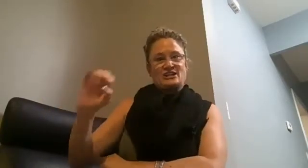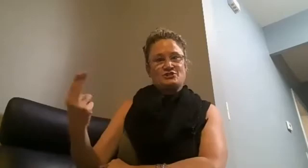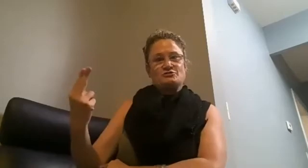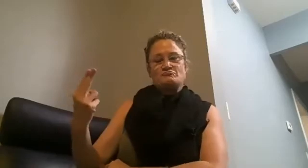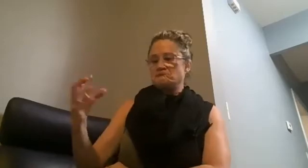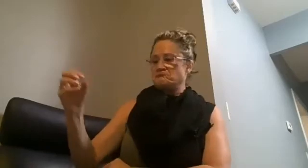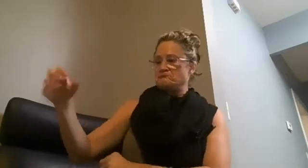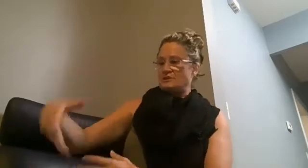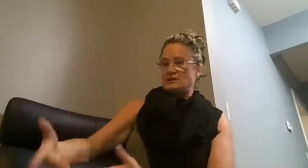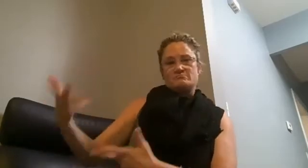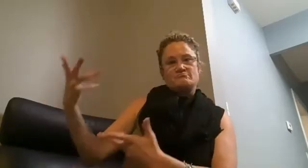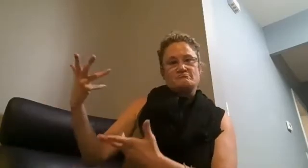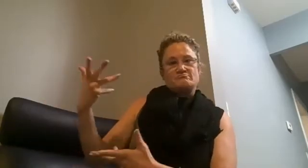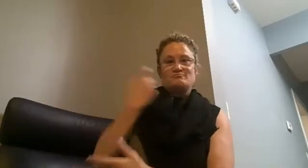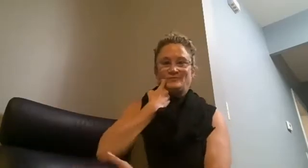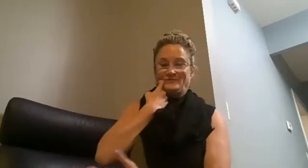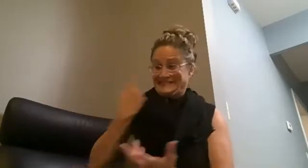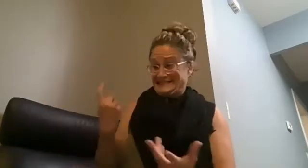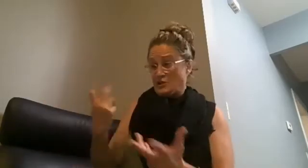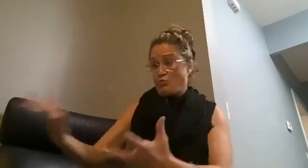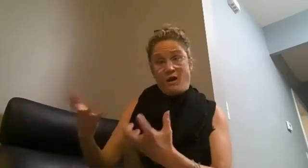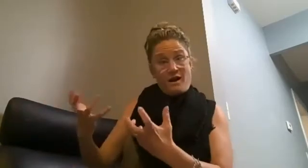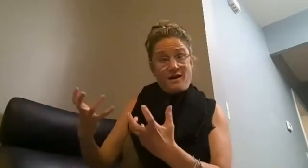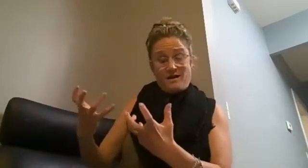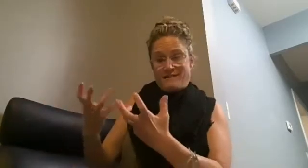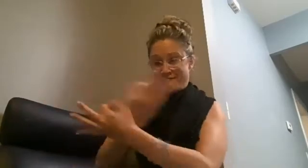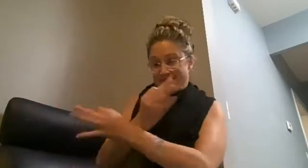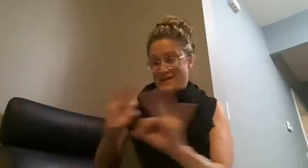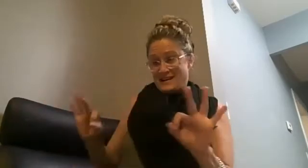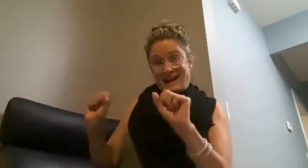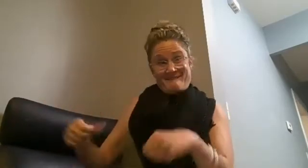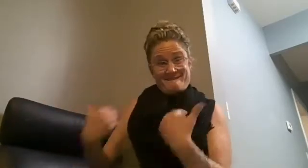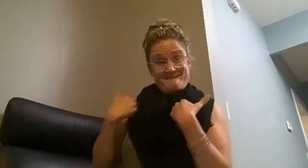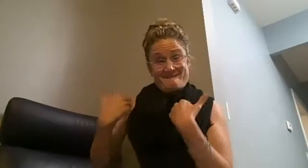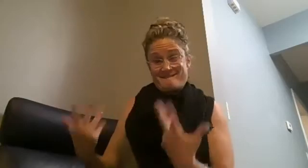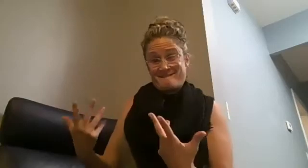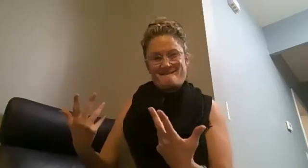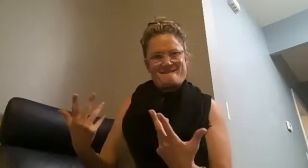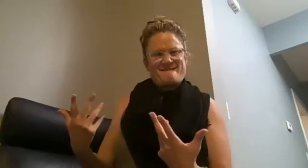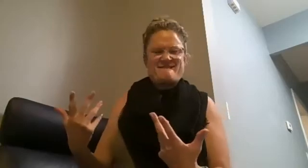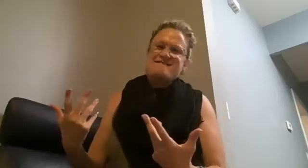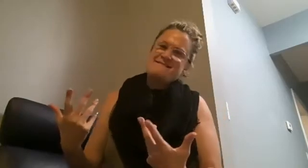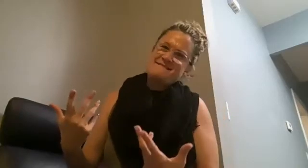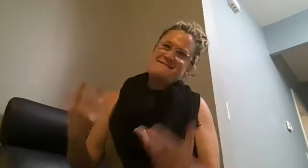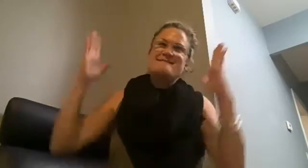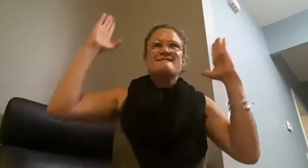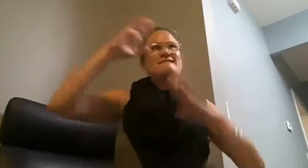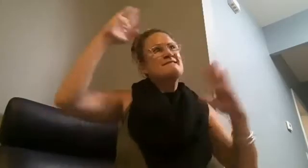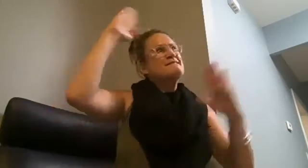was like, hey, I just scored this. If you want some, feel free. It's also yours. And I thought, I am in trouble. And